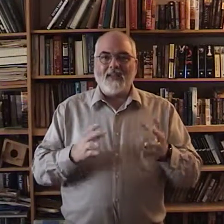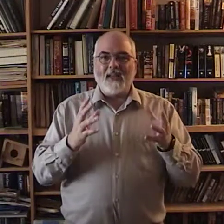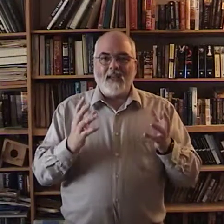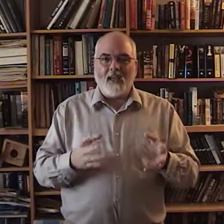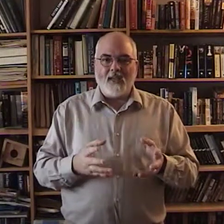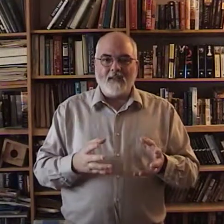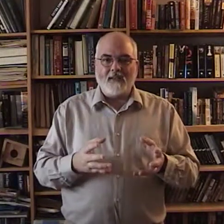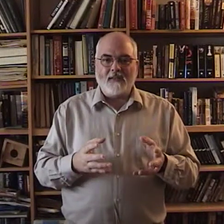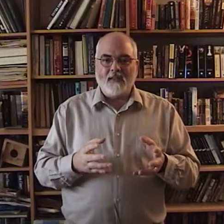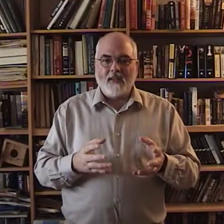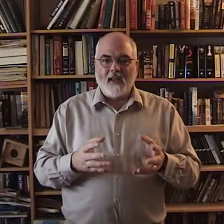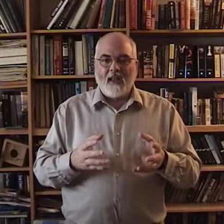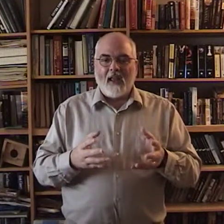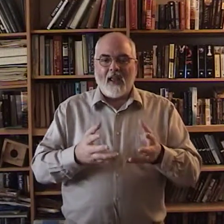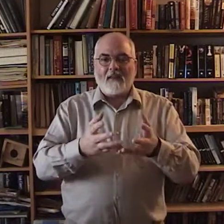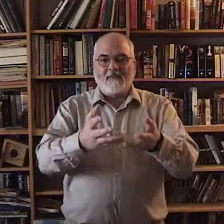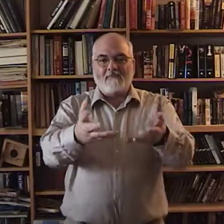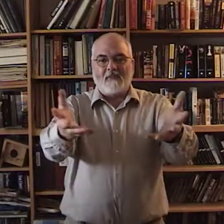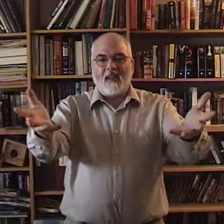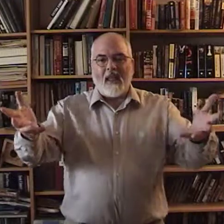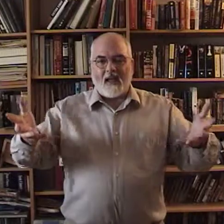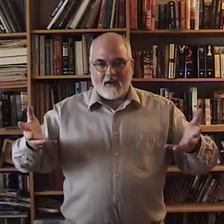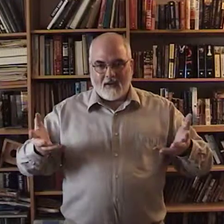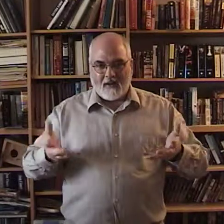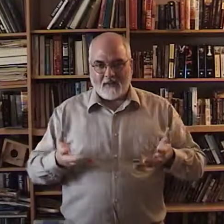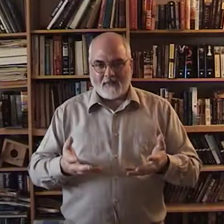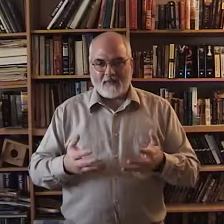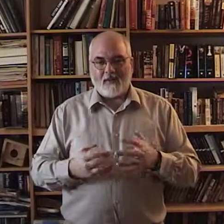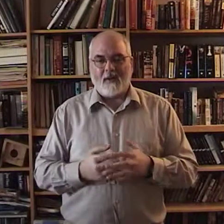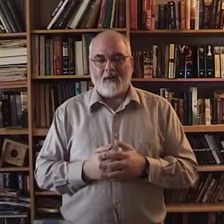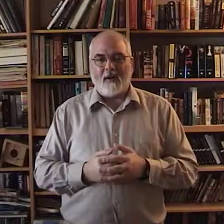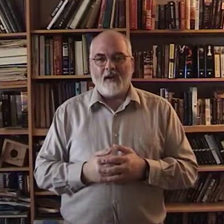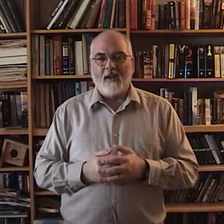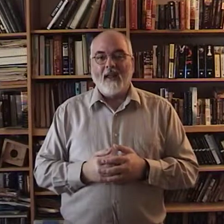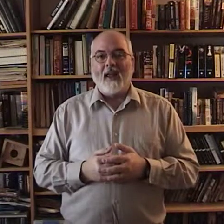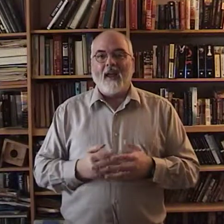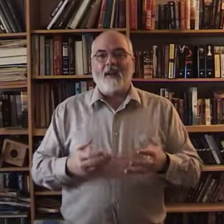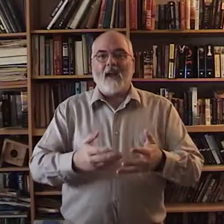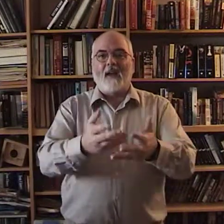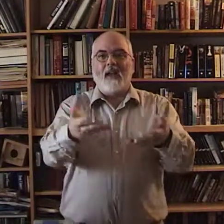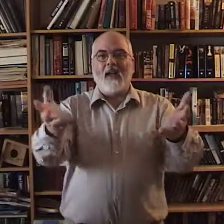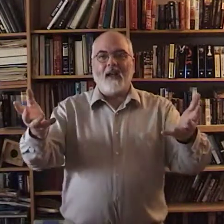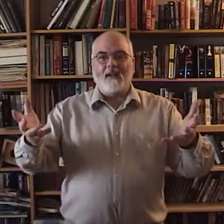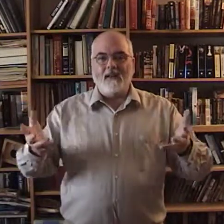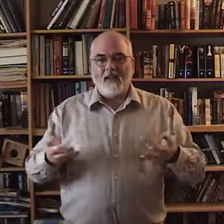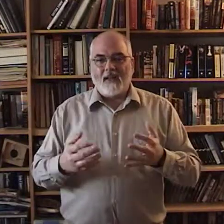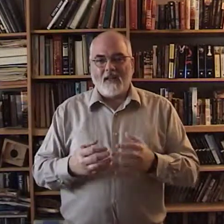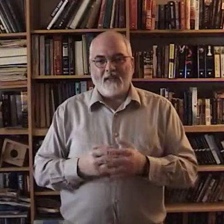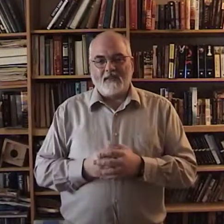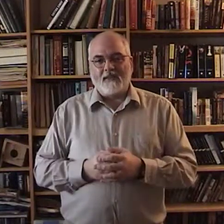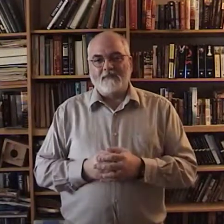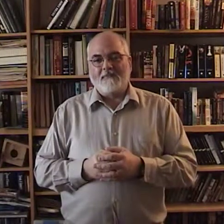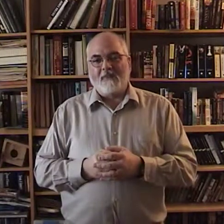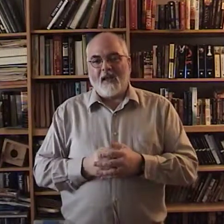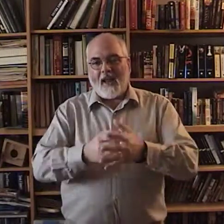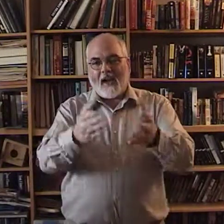a king's land, all right? And a land is an